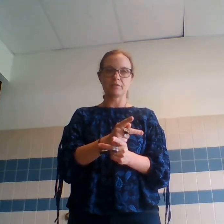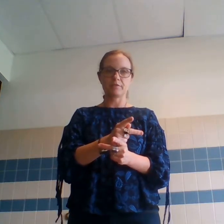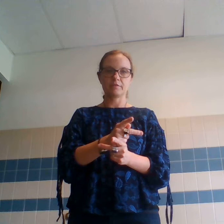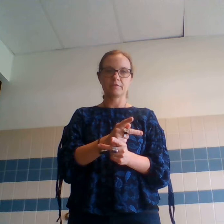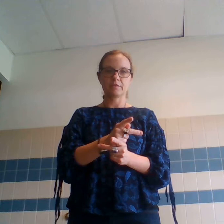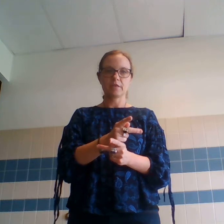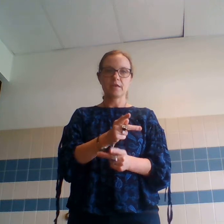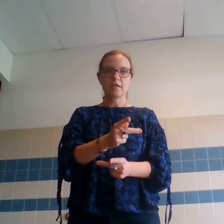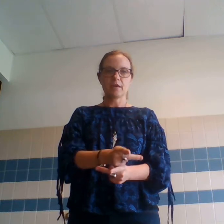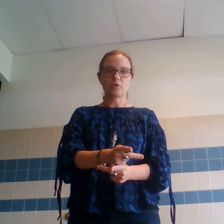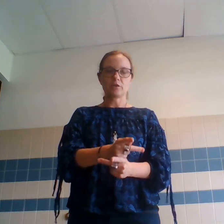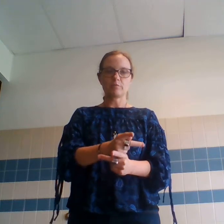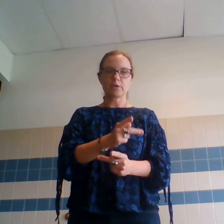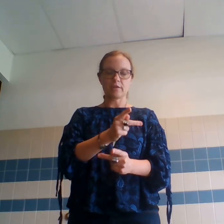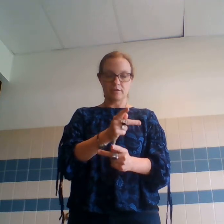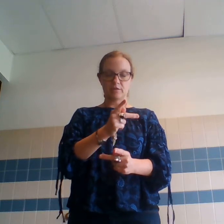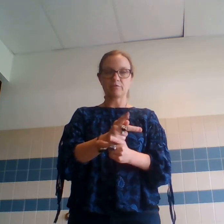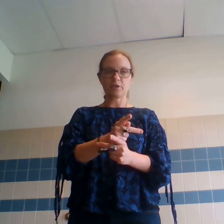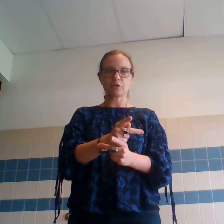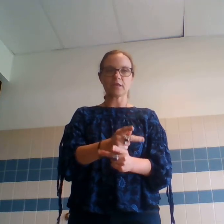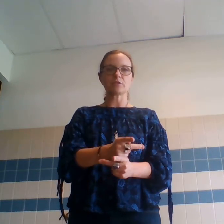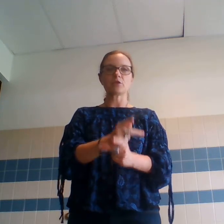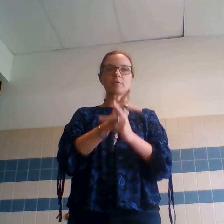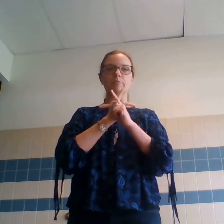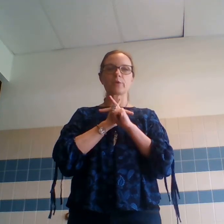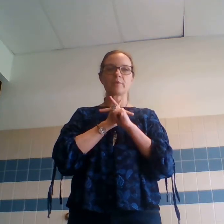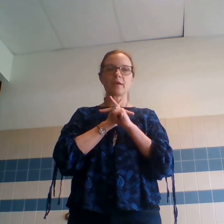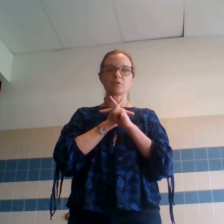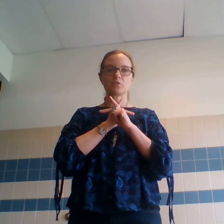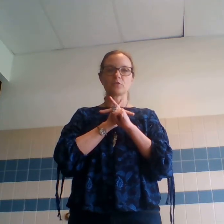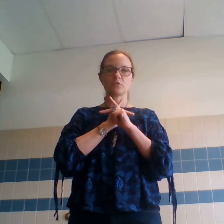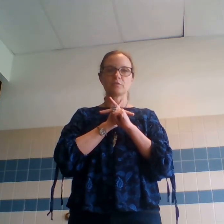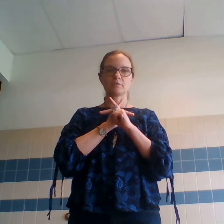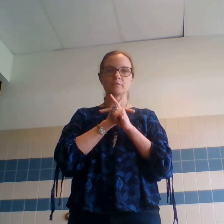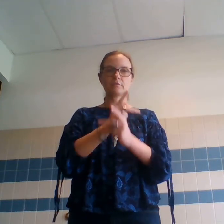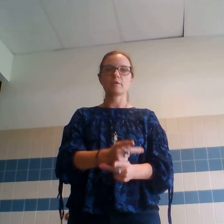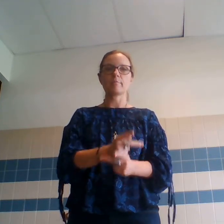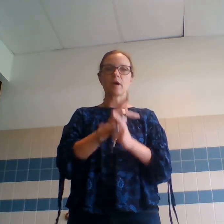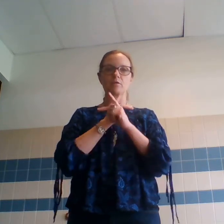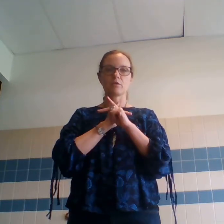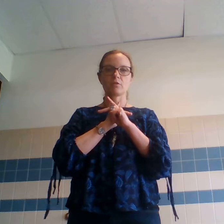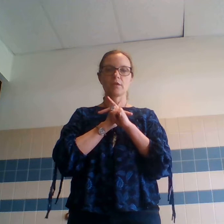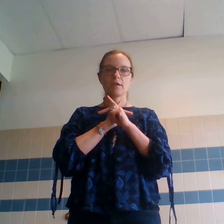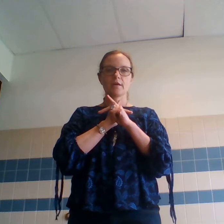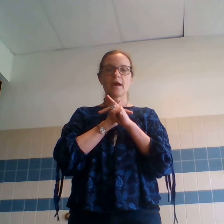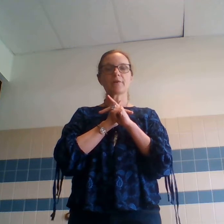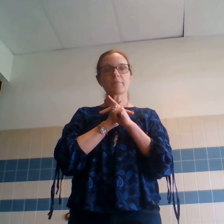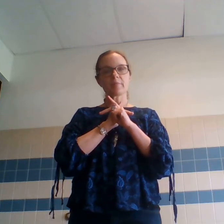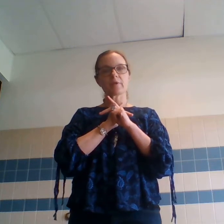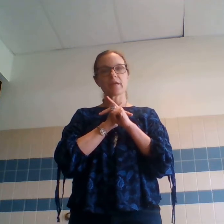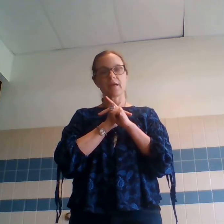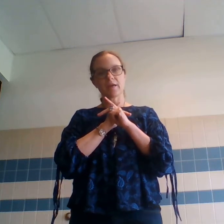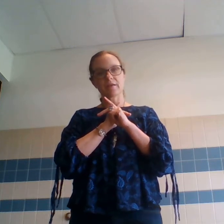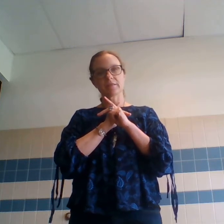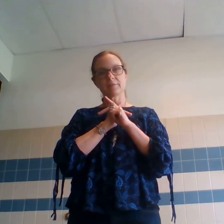other. And you're going to bring it, it's in front of your chest, you're going to bring it back towards you. Borrow. I remember it as, and